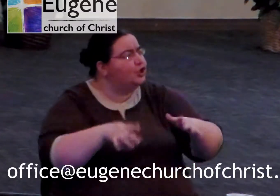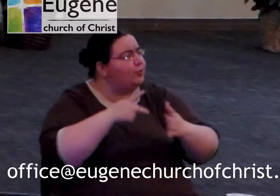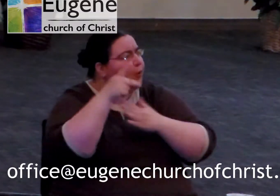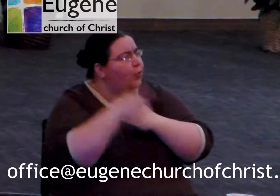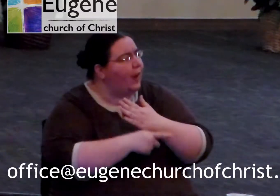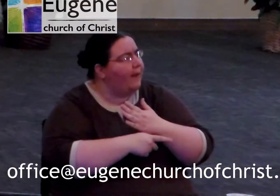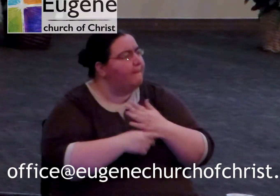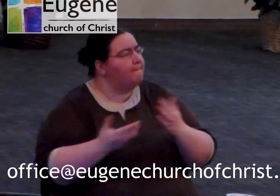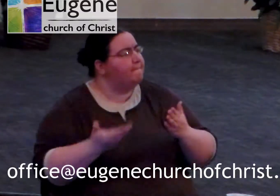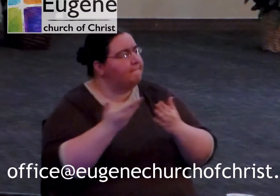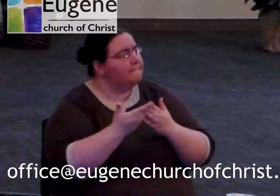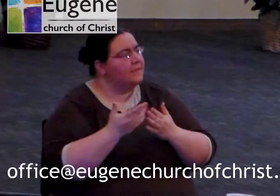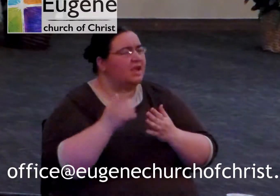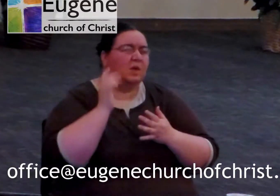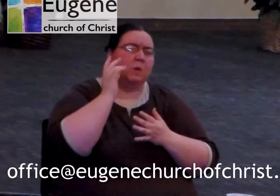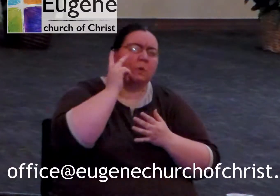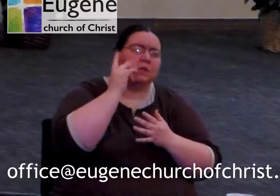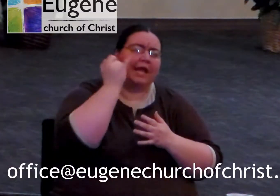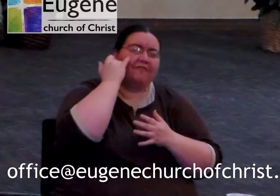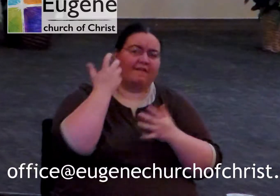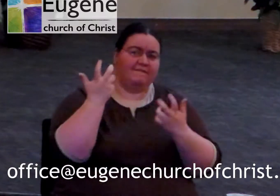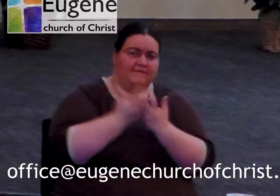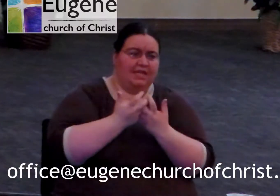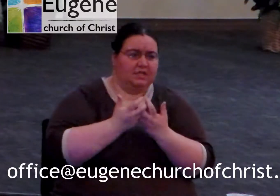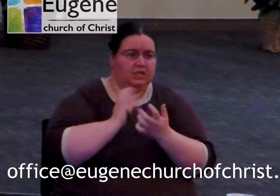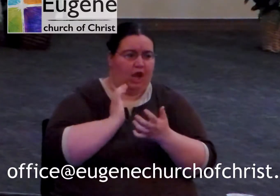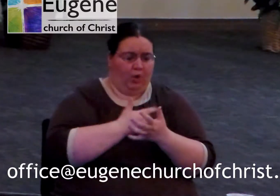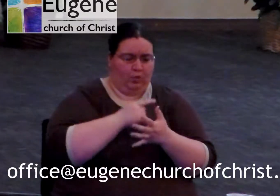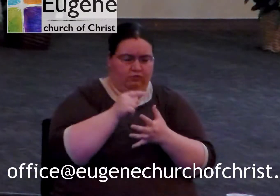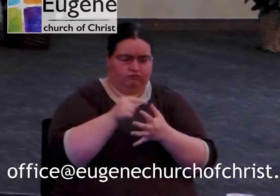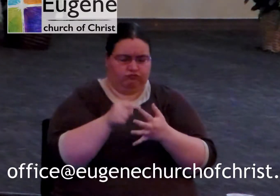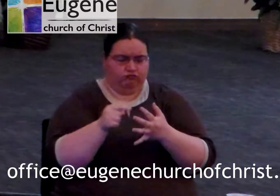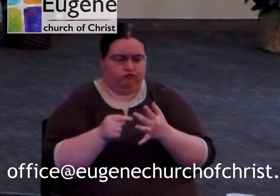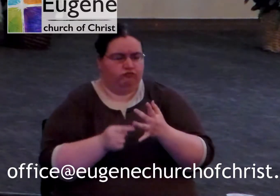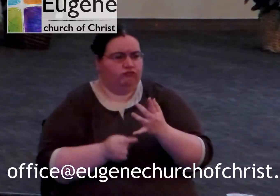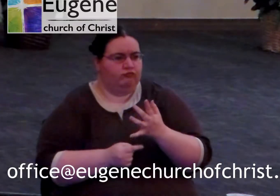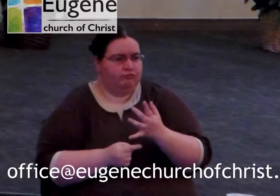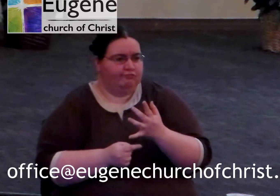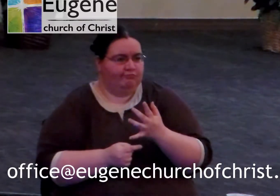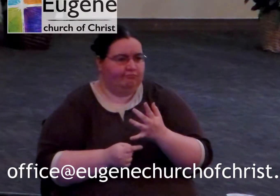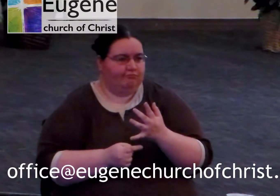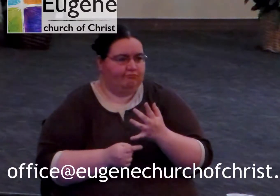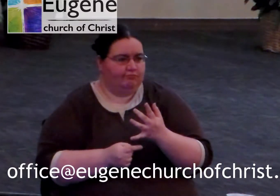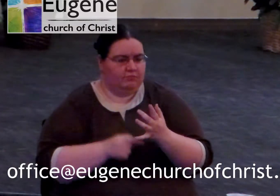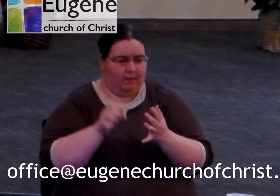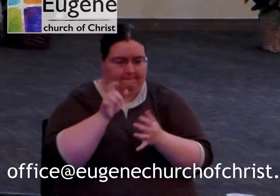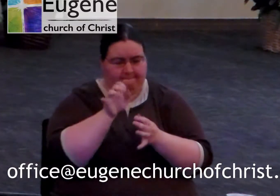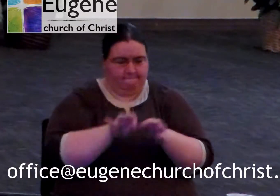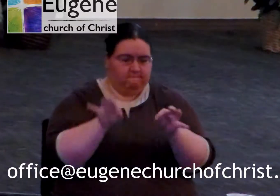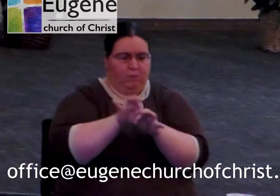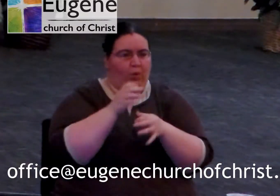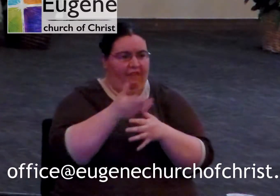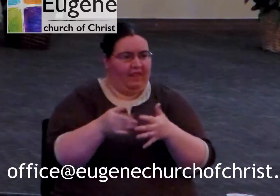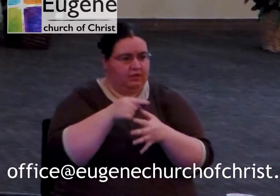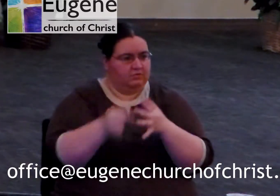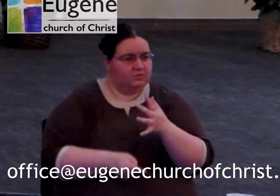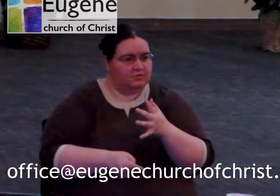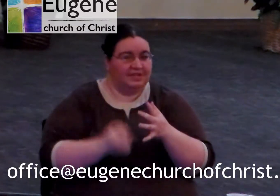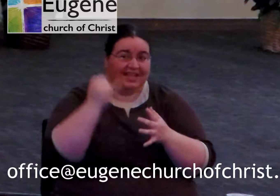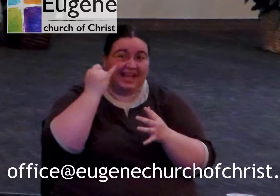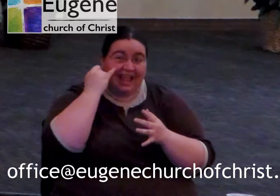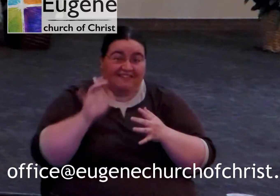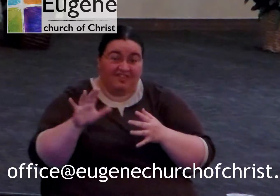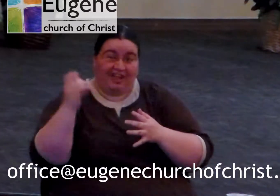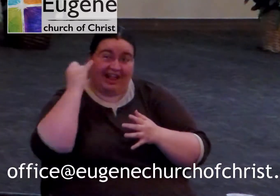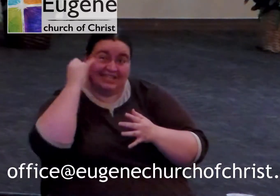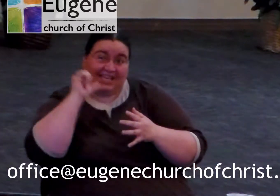if it fits within our small group leader model and one of the 5 essentials. And if it doesn't, then that's not where we're going. It's not that it's not a great